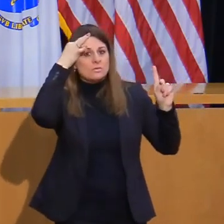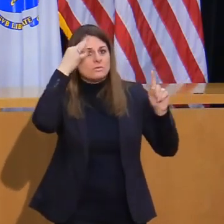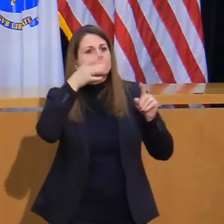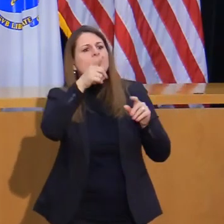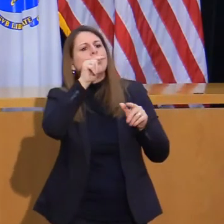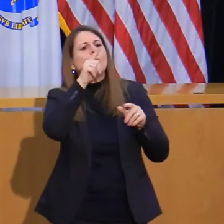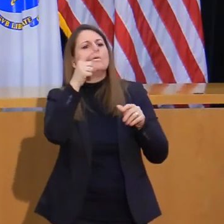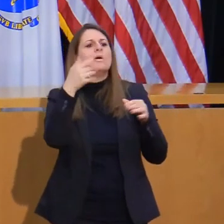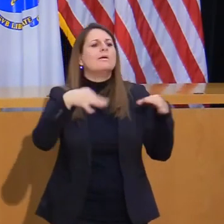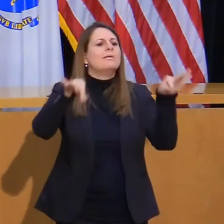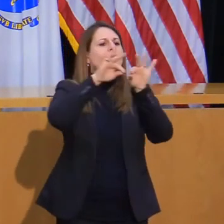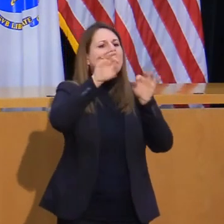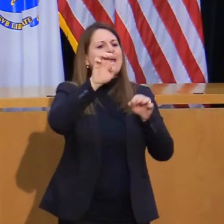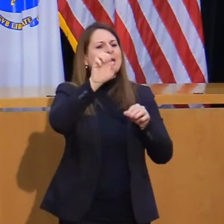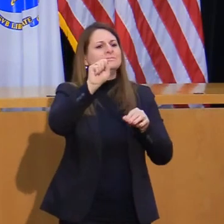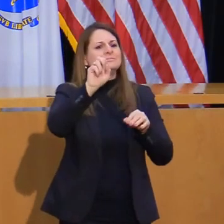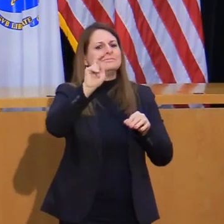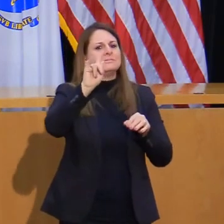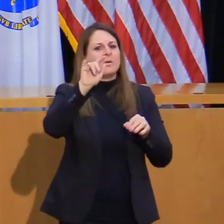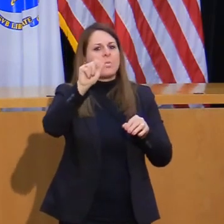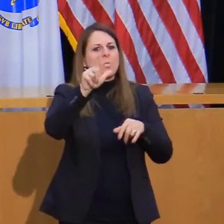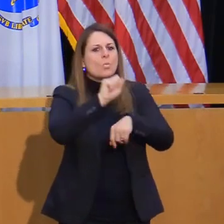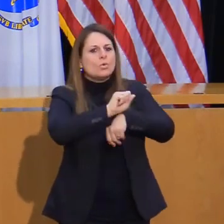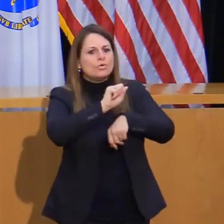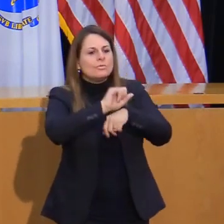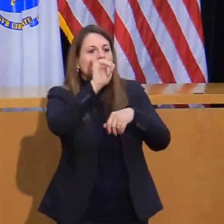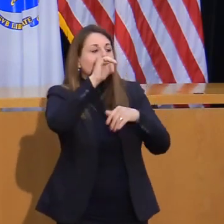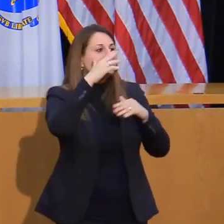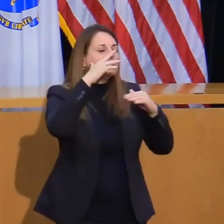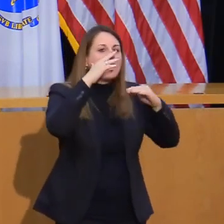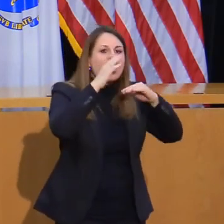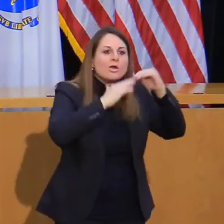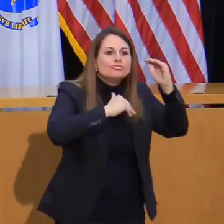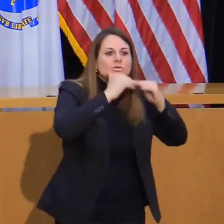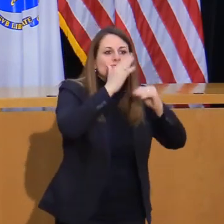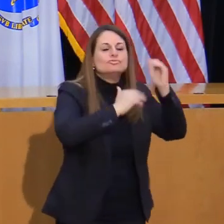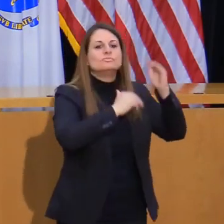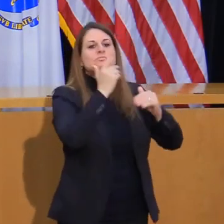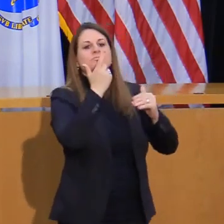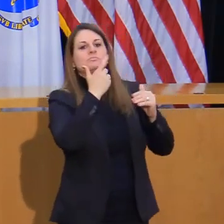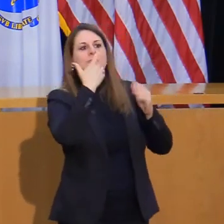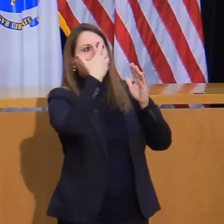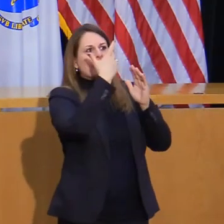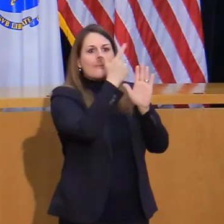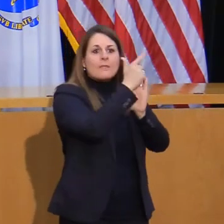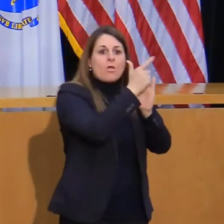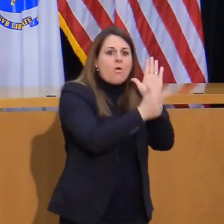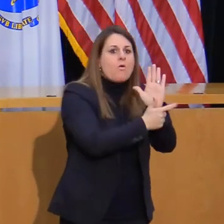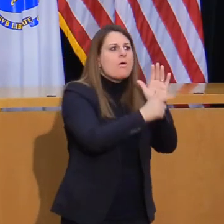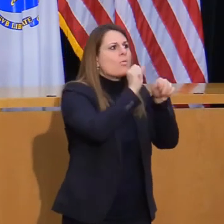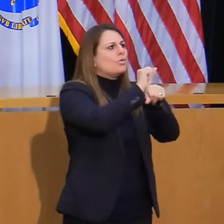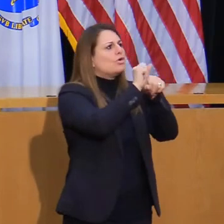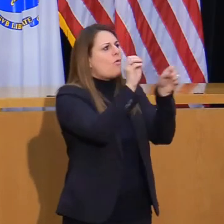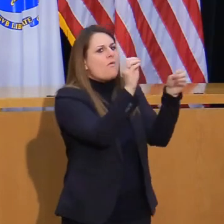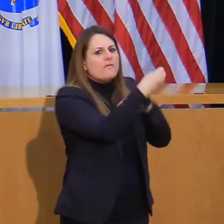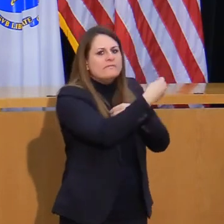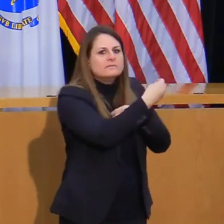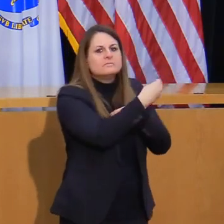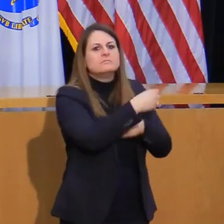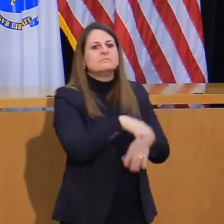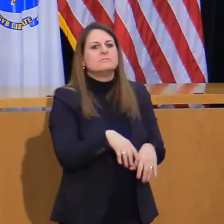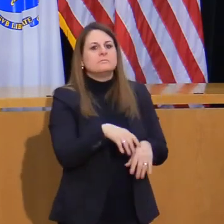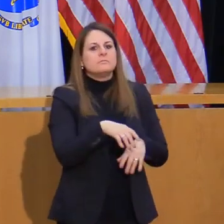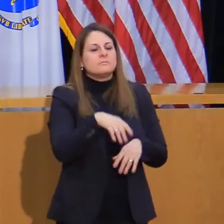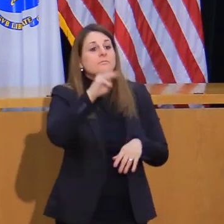eligible in the state, like construction workers, media, law. Would you consider to avoid